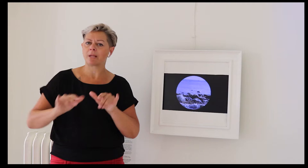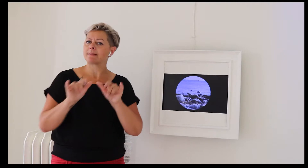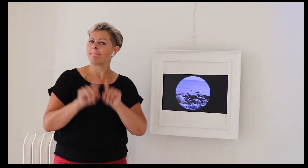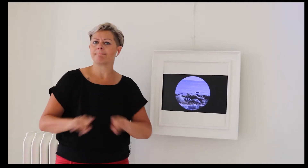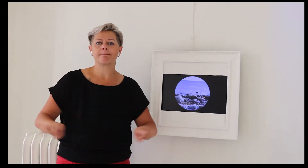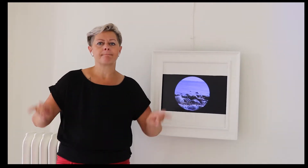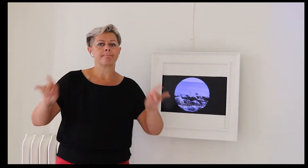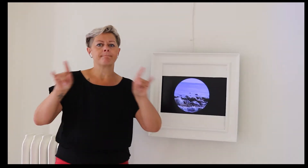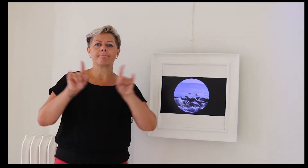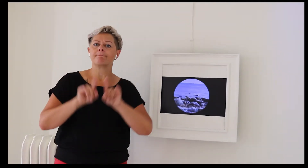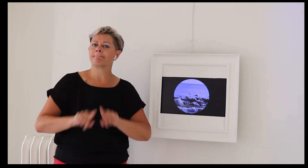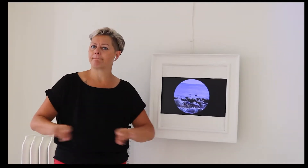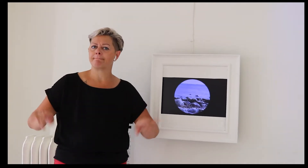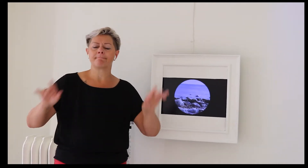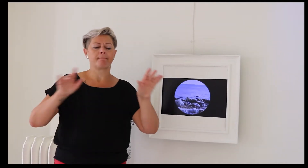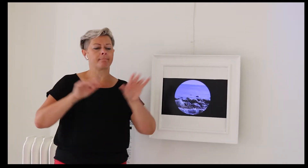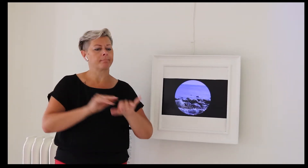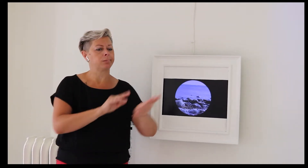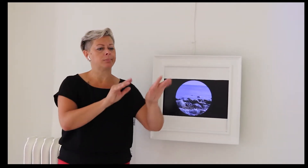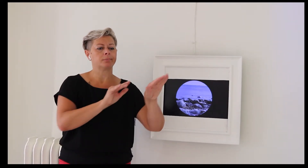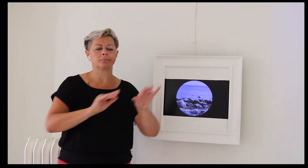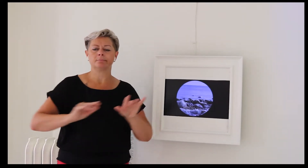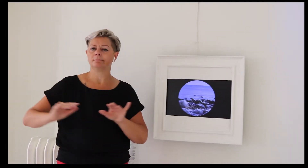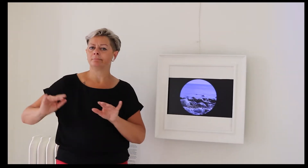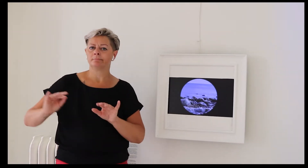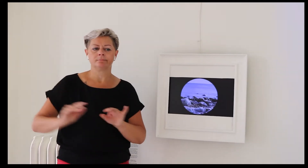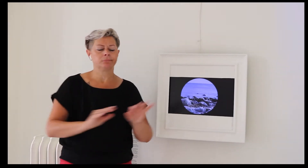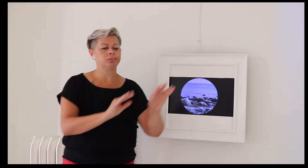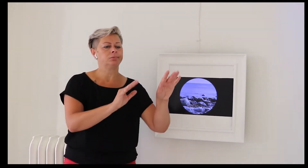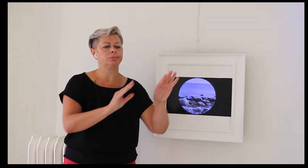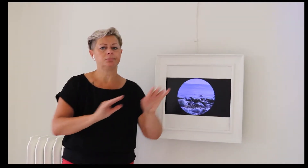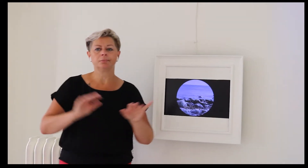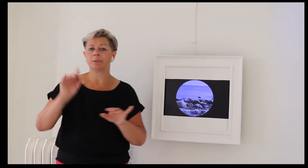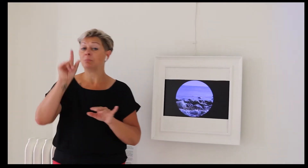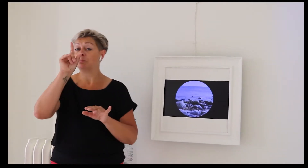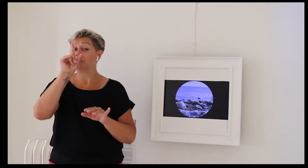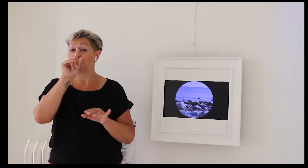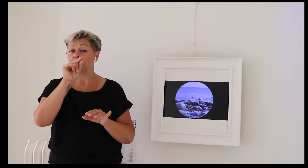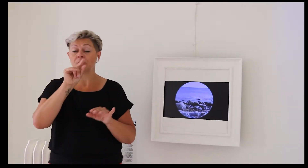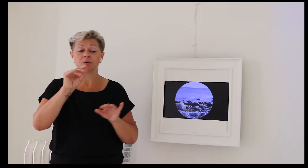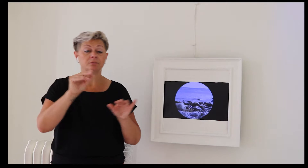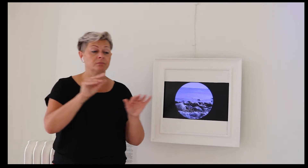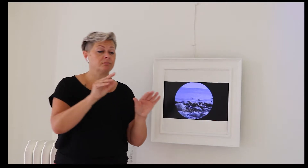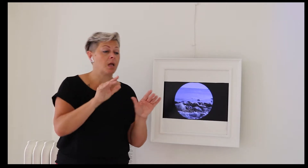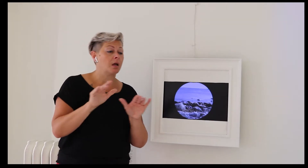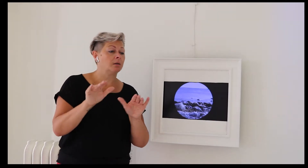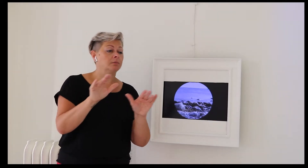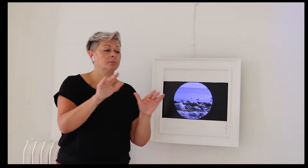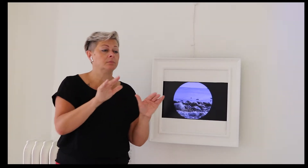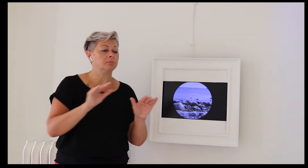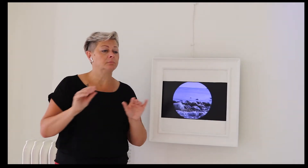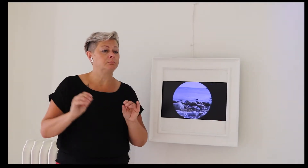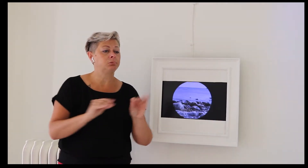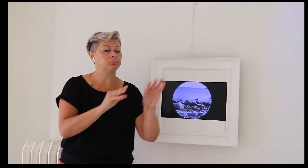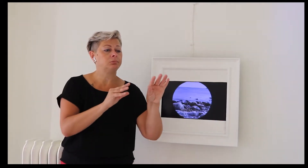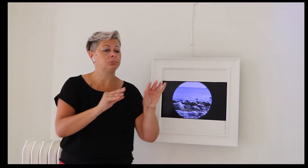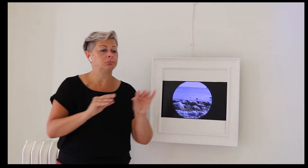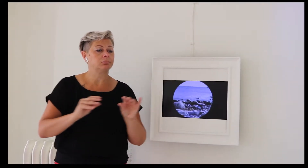Nothing changes, just the gentle lapping of water and the occasional seabird. About 3 minutes into